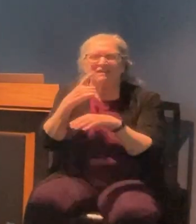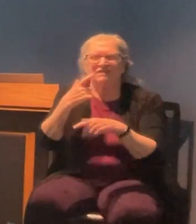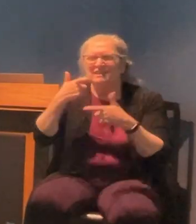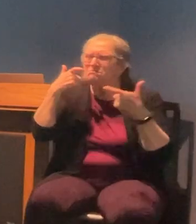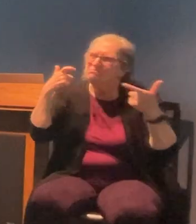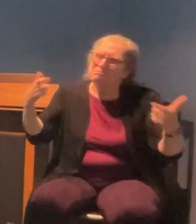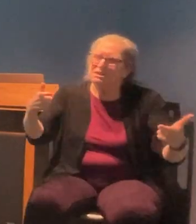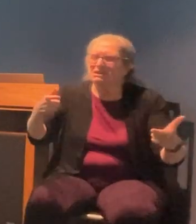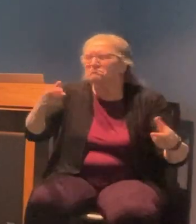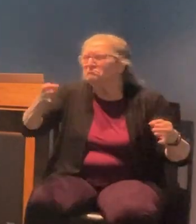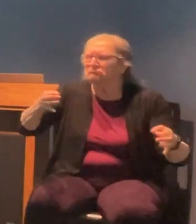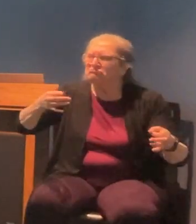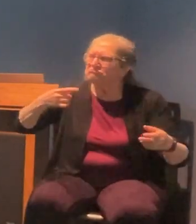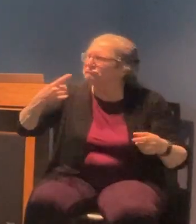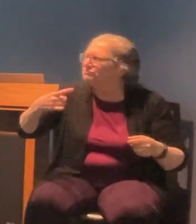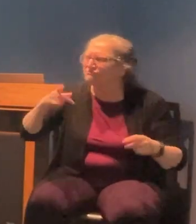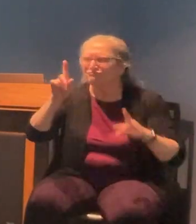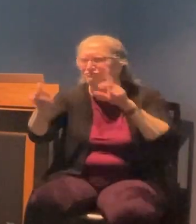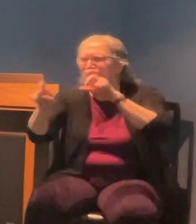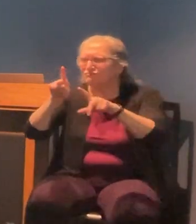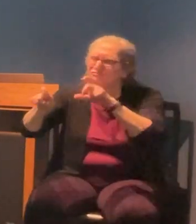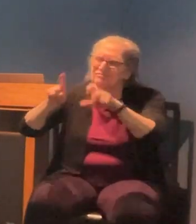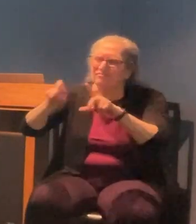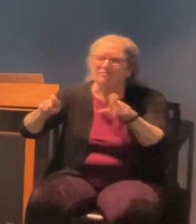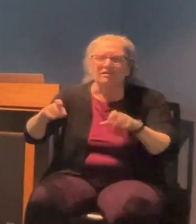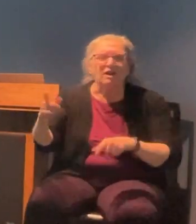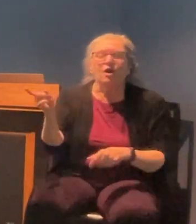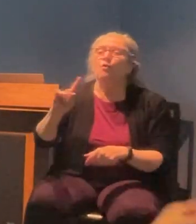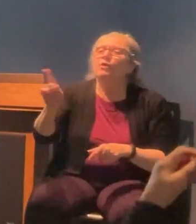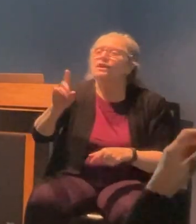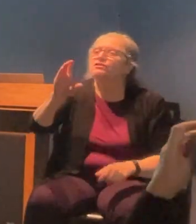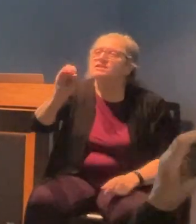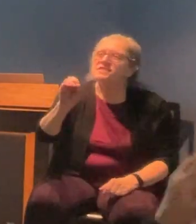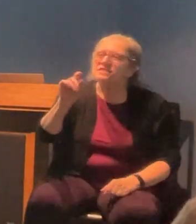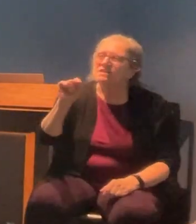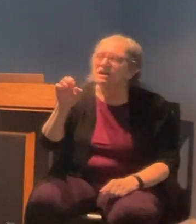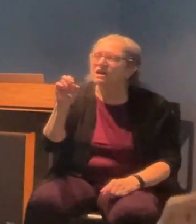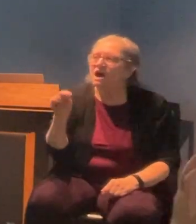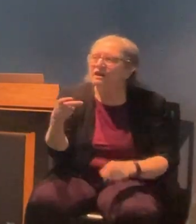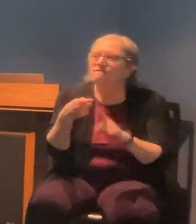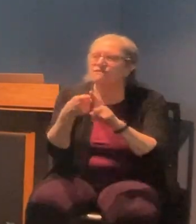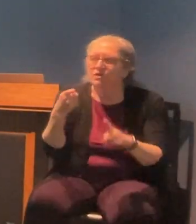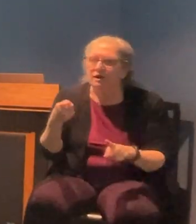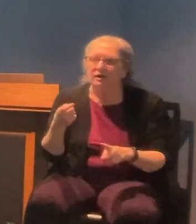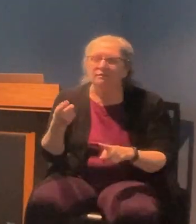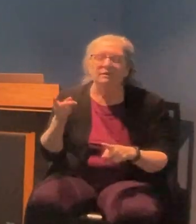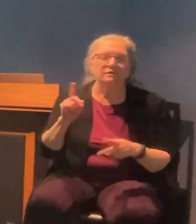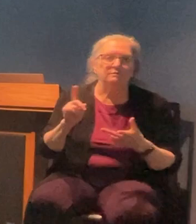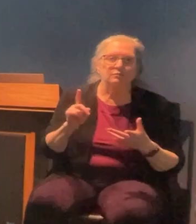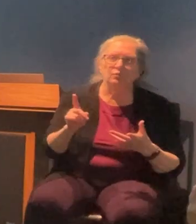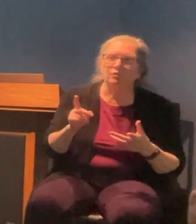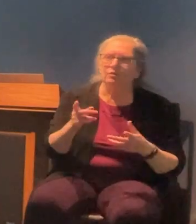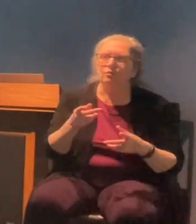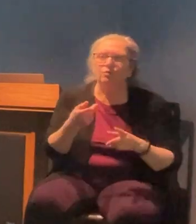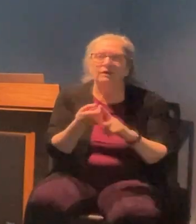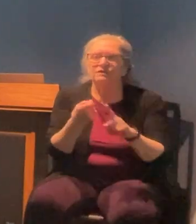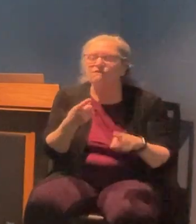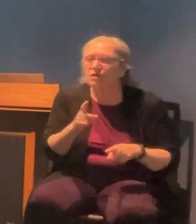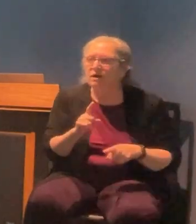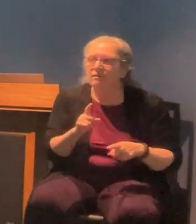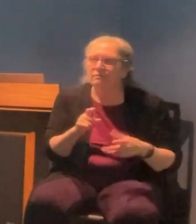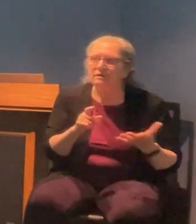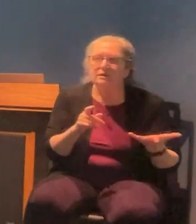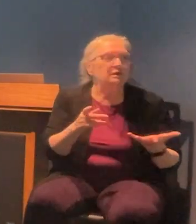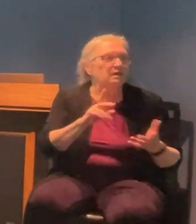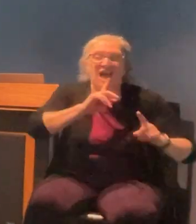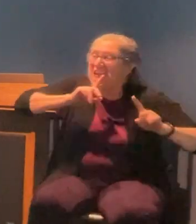Shane, and they were asking them like, where is the cotton from? Maybe some people watched it. Where is the cotton from? And they